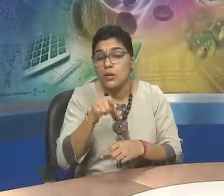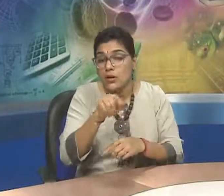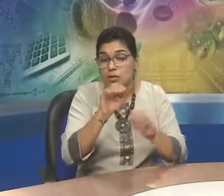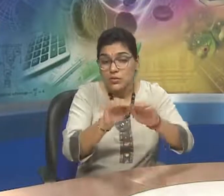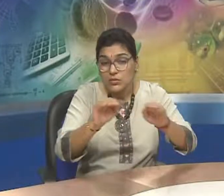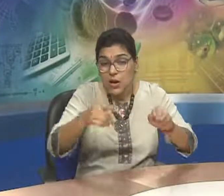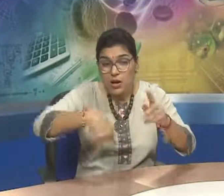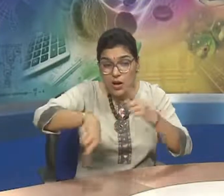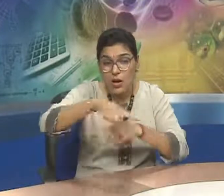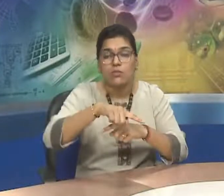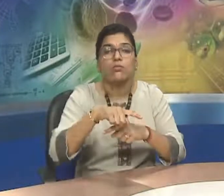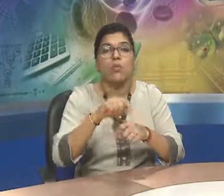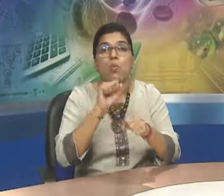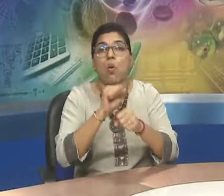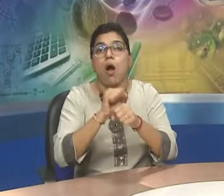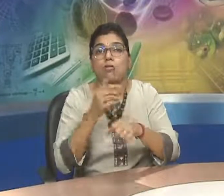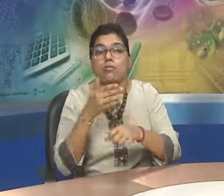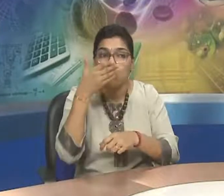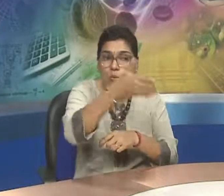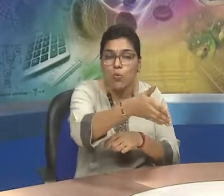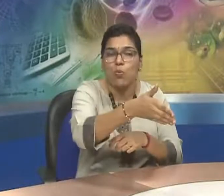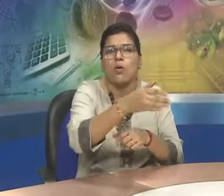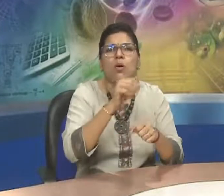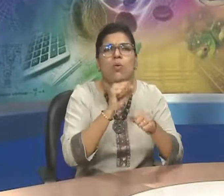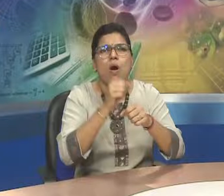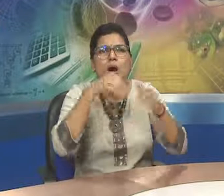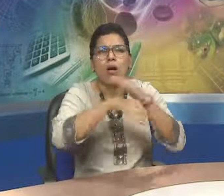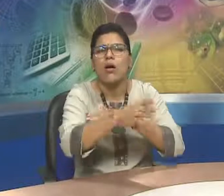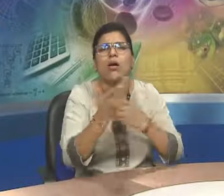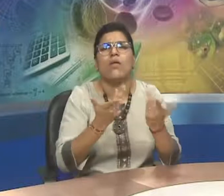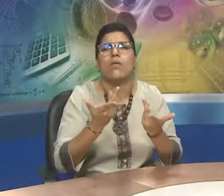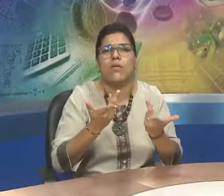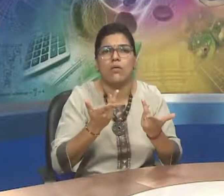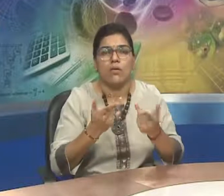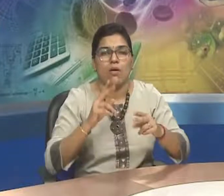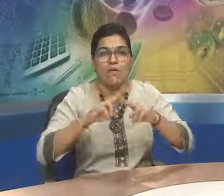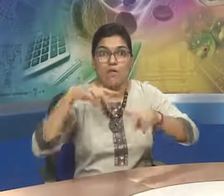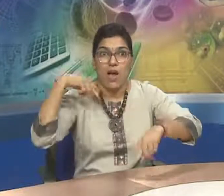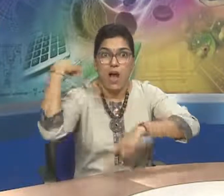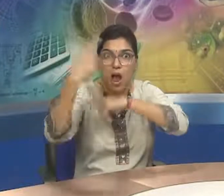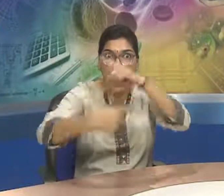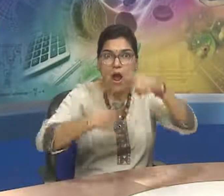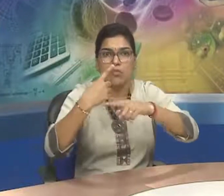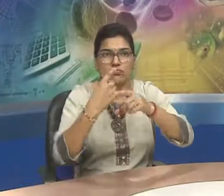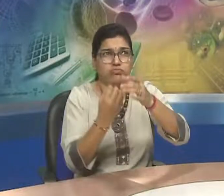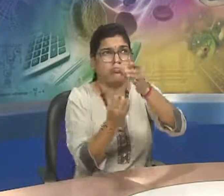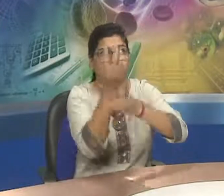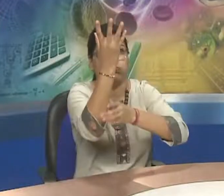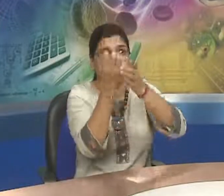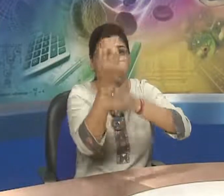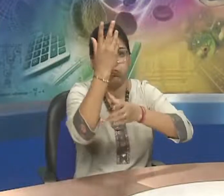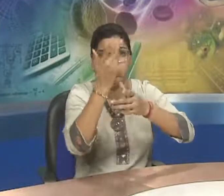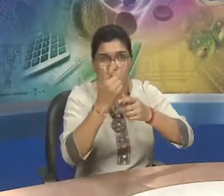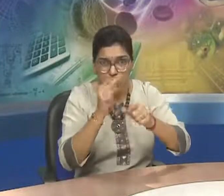the employment of children below the age of 14 years is banned